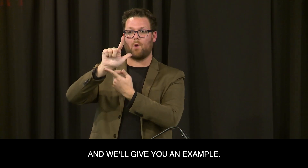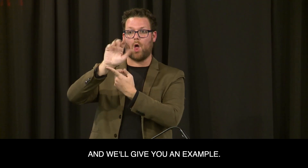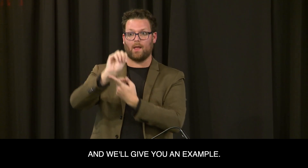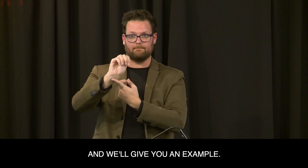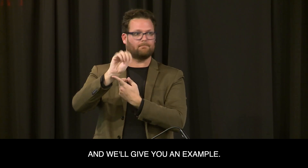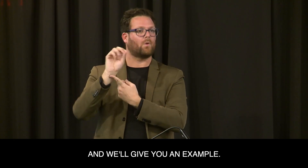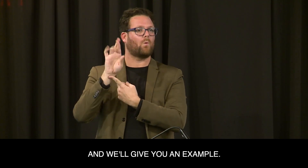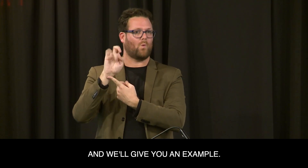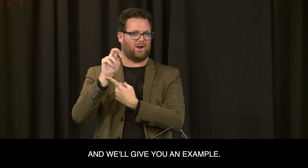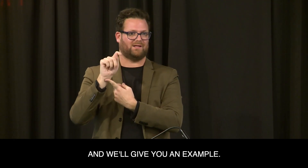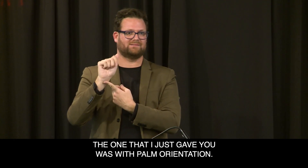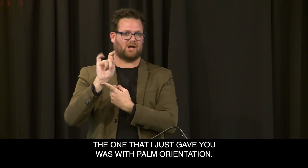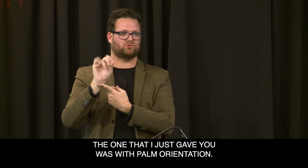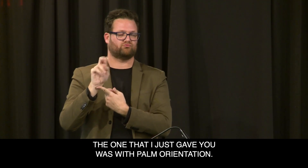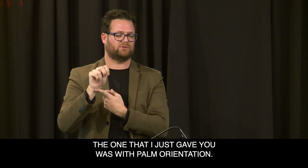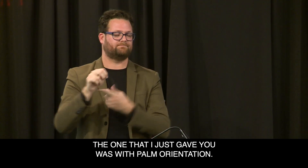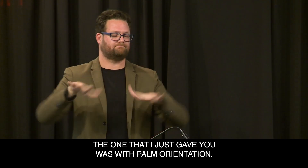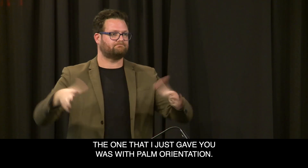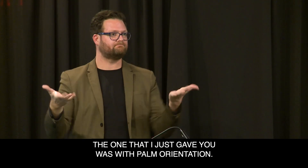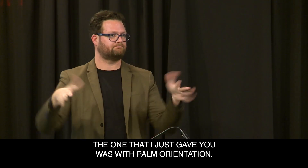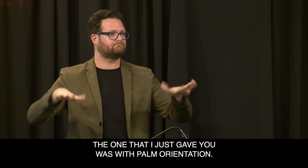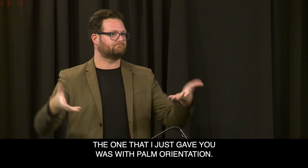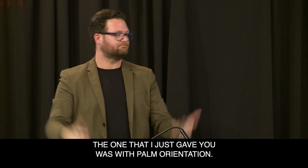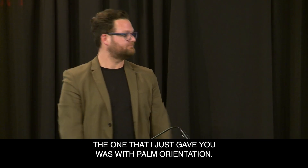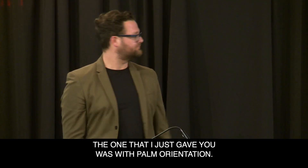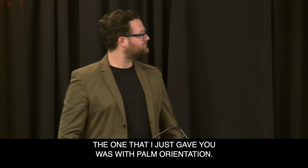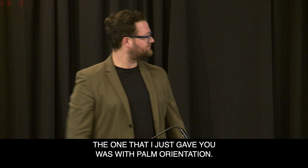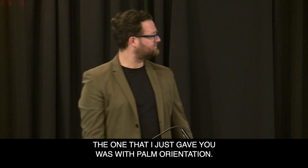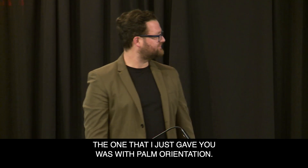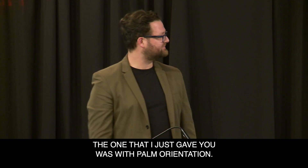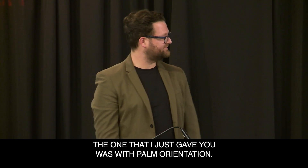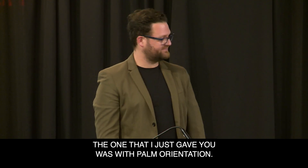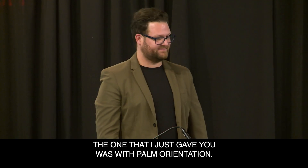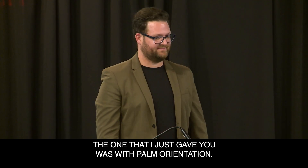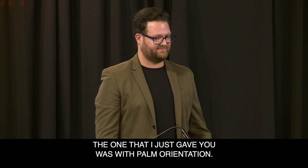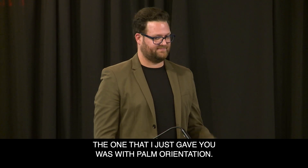example. And the one that I just gave you was with palm orientation.